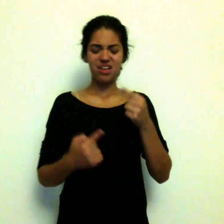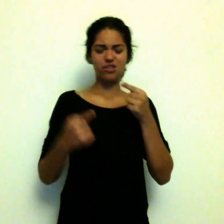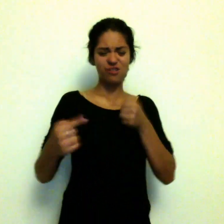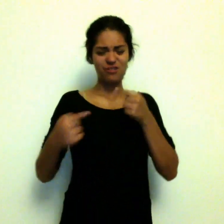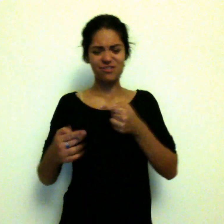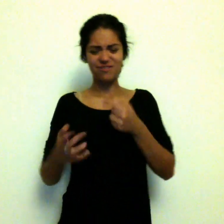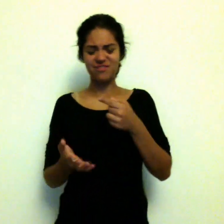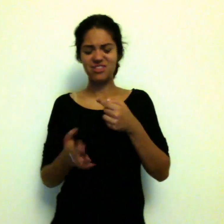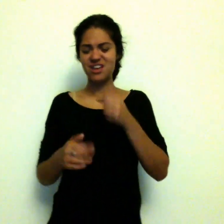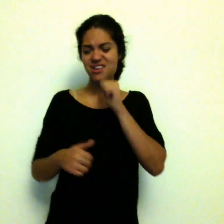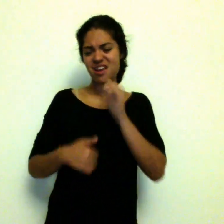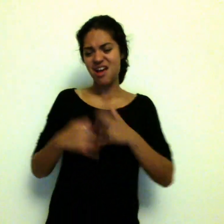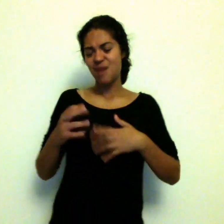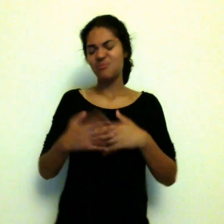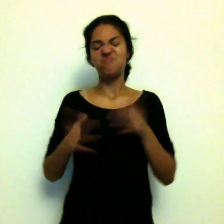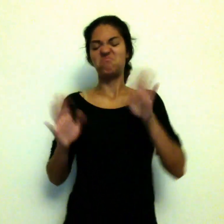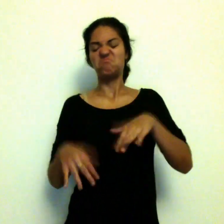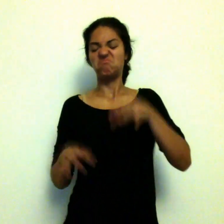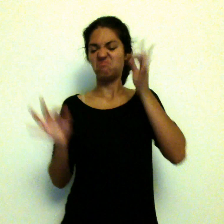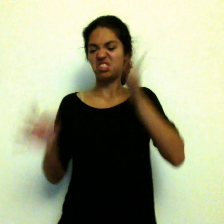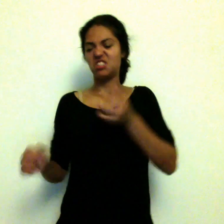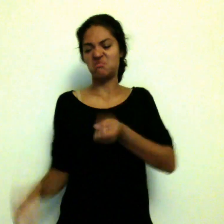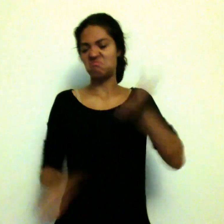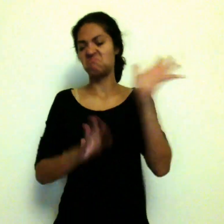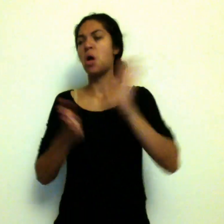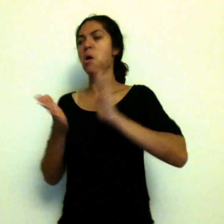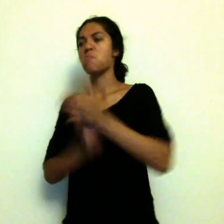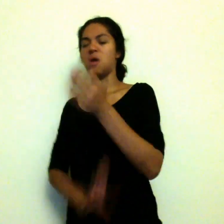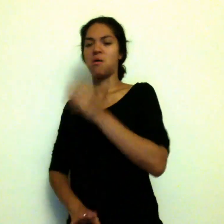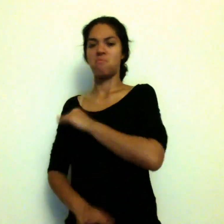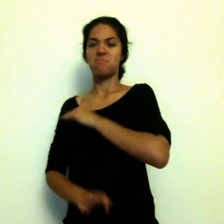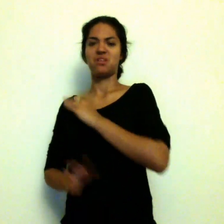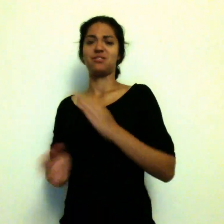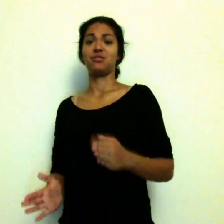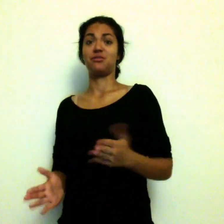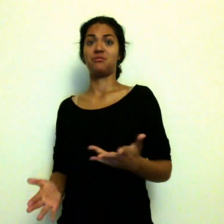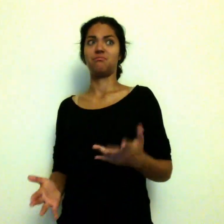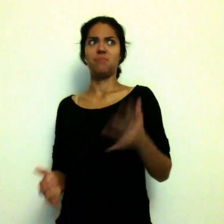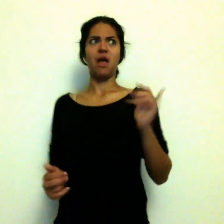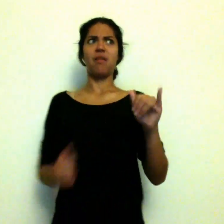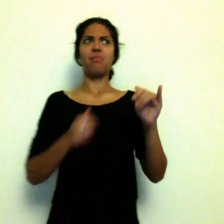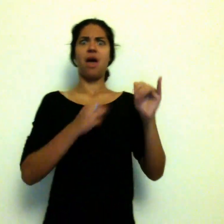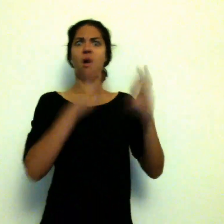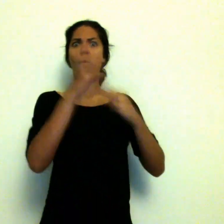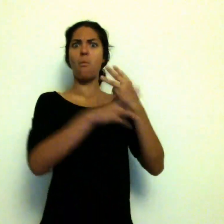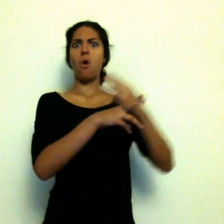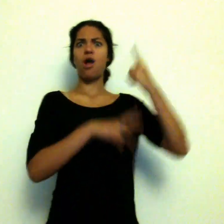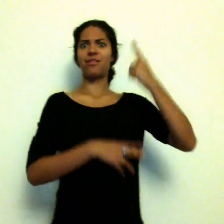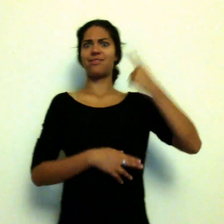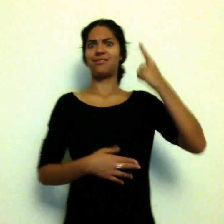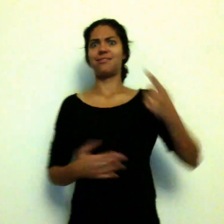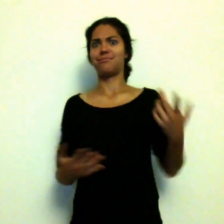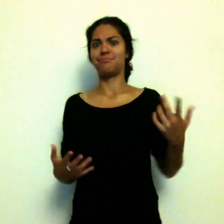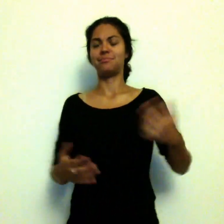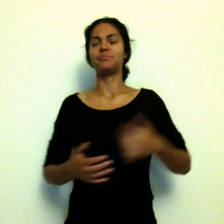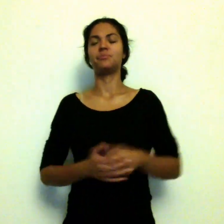That's what we think. Helping the believer think and the thinker believe. For more information, go to